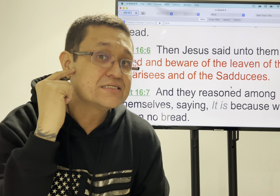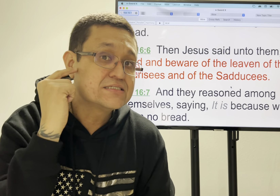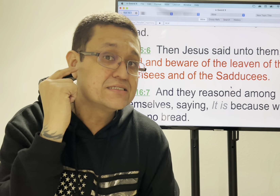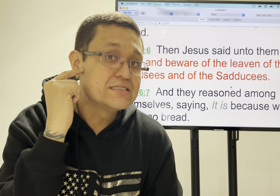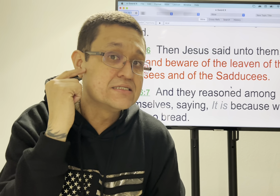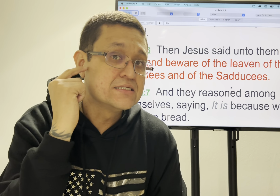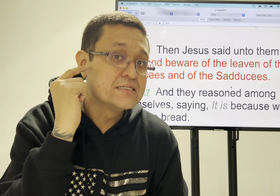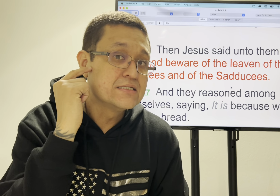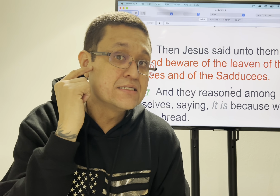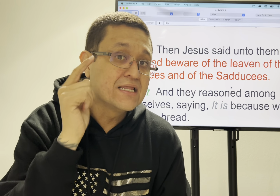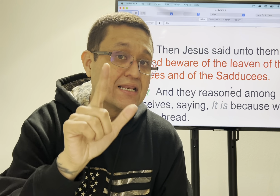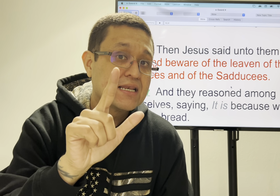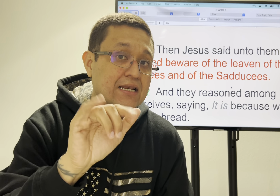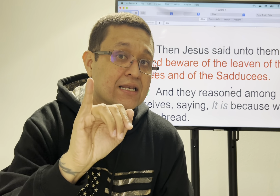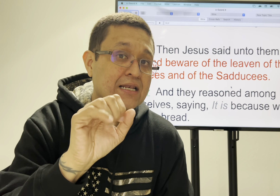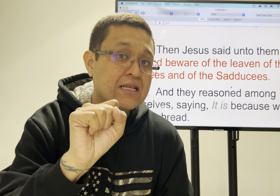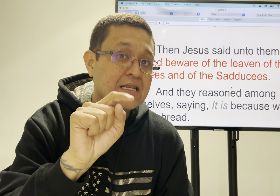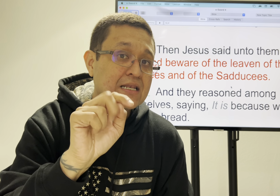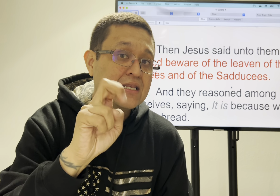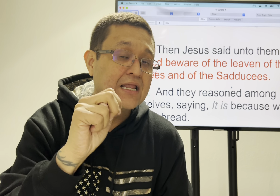meaning pay attention, listen,